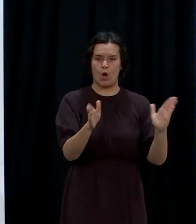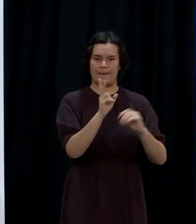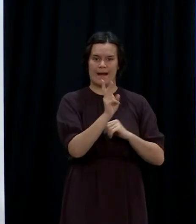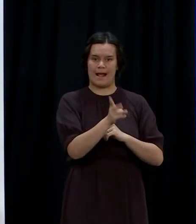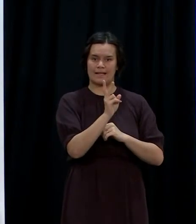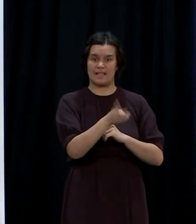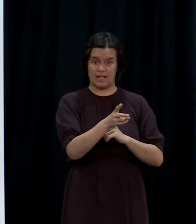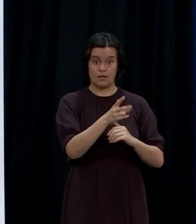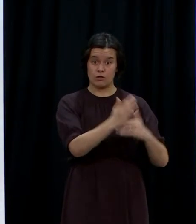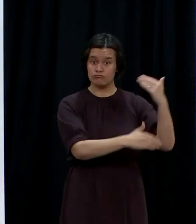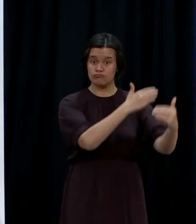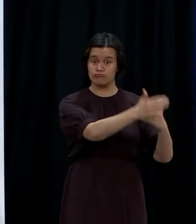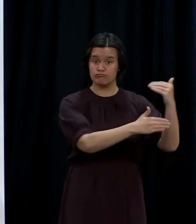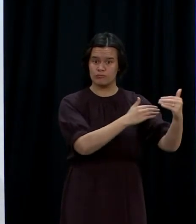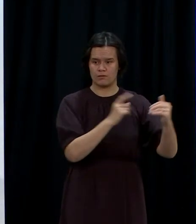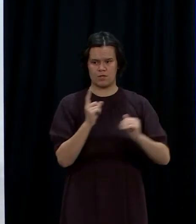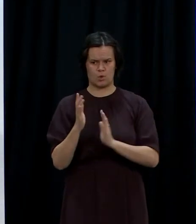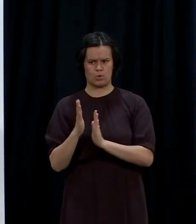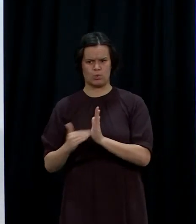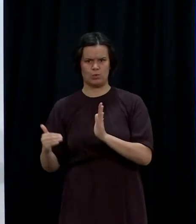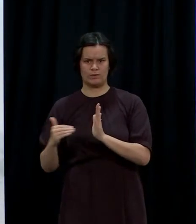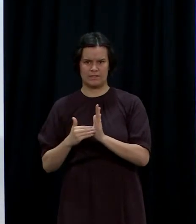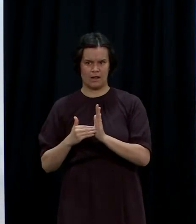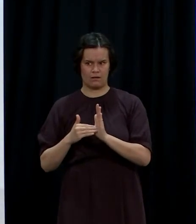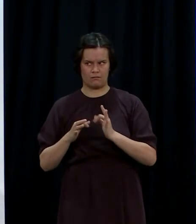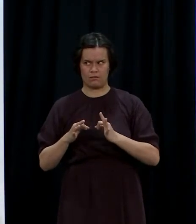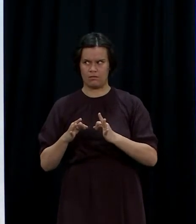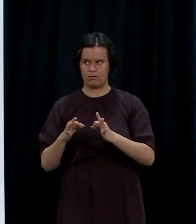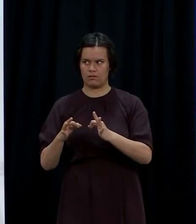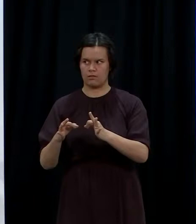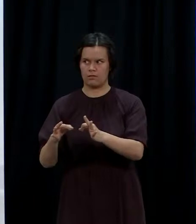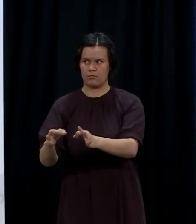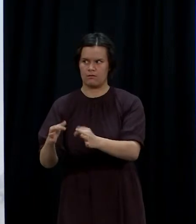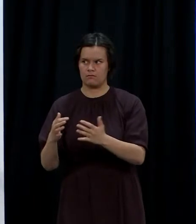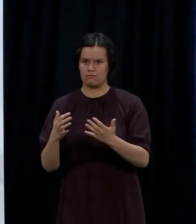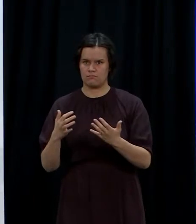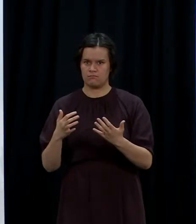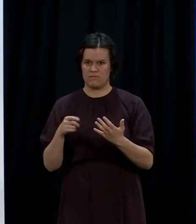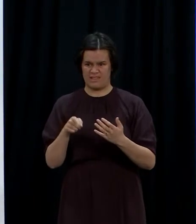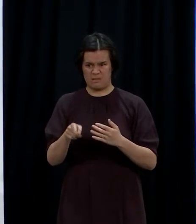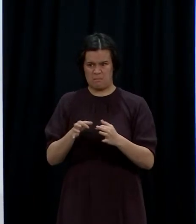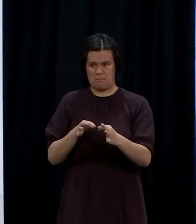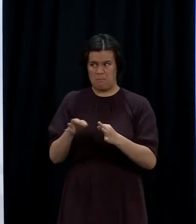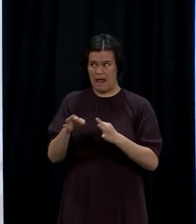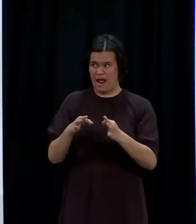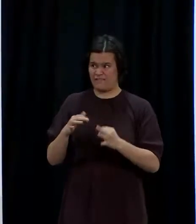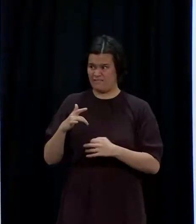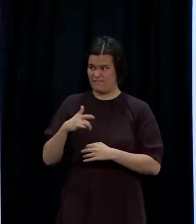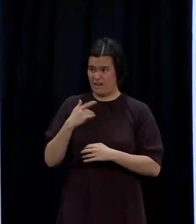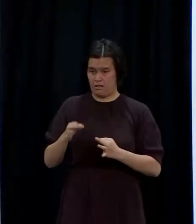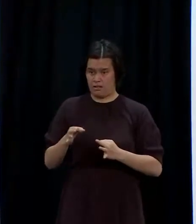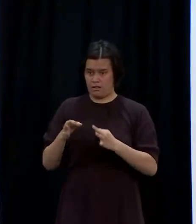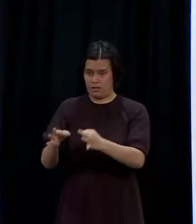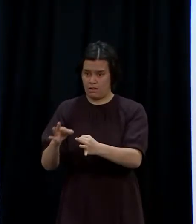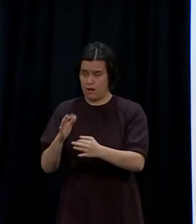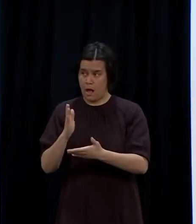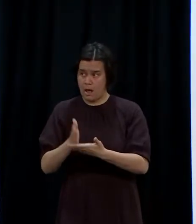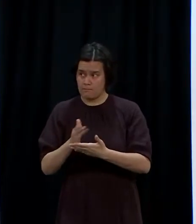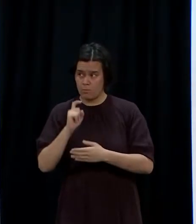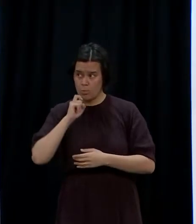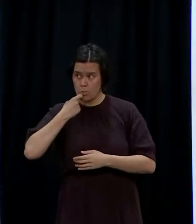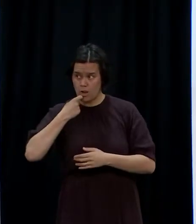on previous plans. The skeg reopening stuff that's been thrown into some doubt by Ms. Hipkins' comments in the House, then Ardern's comments